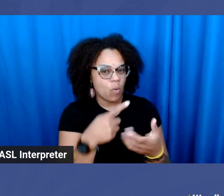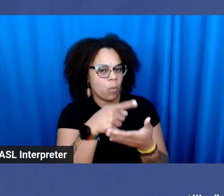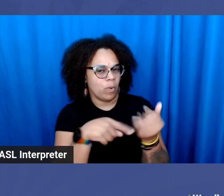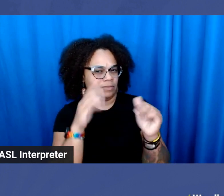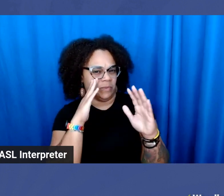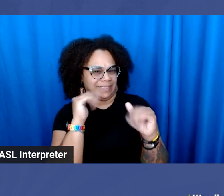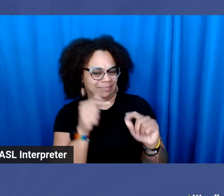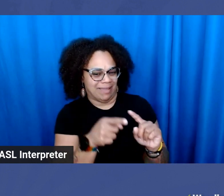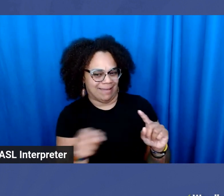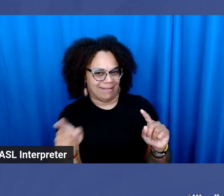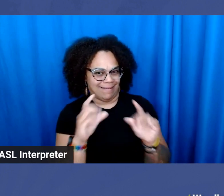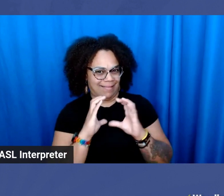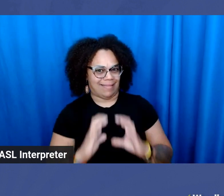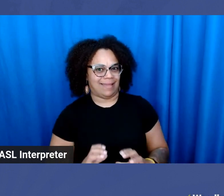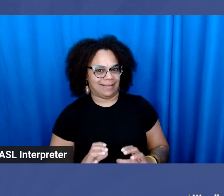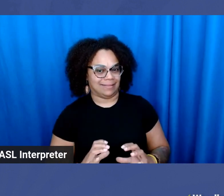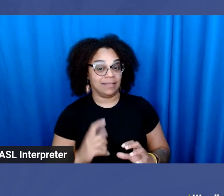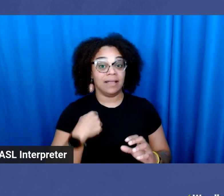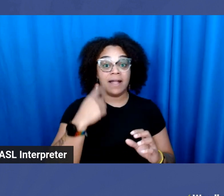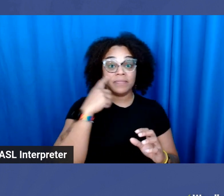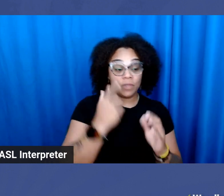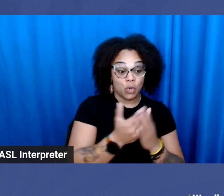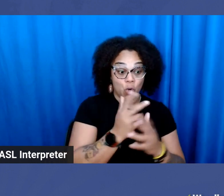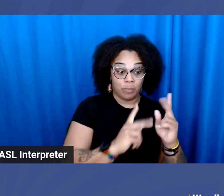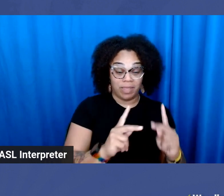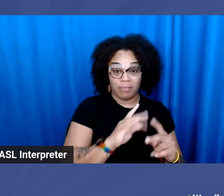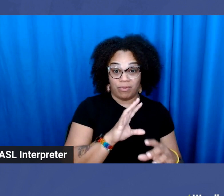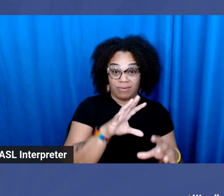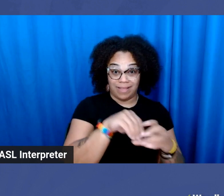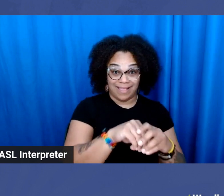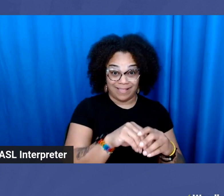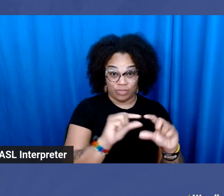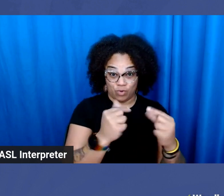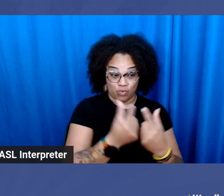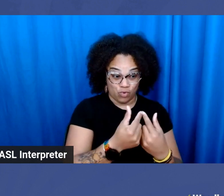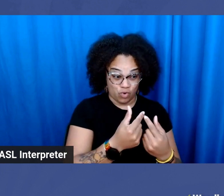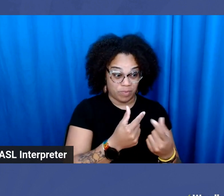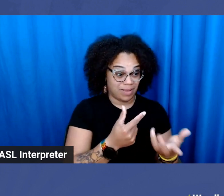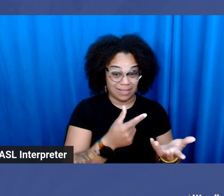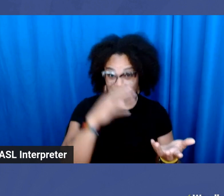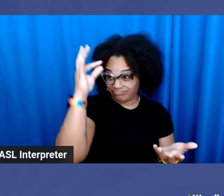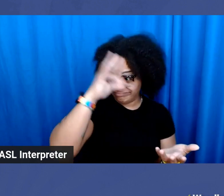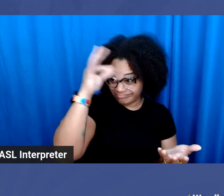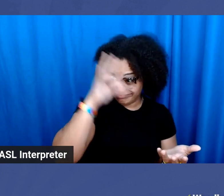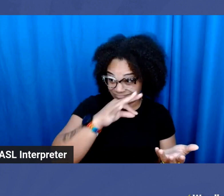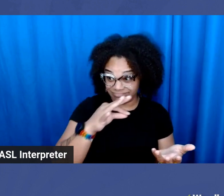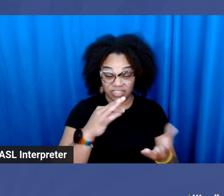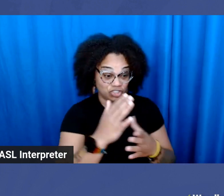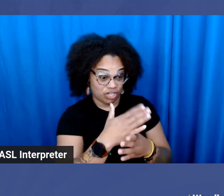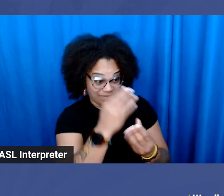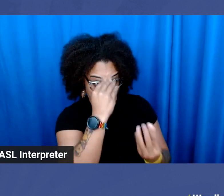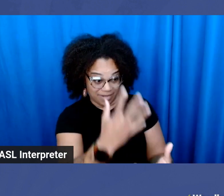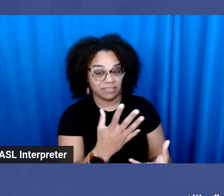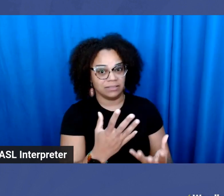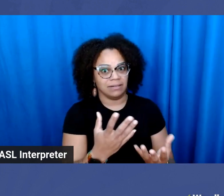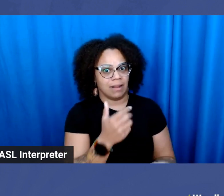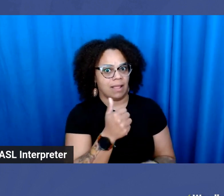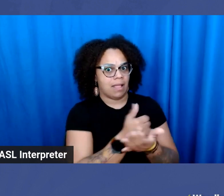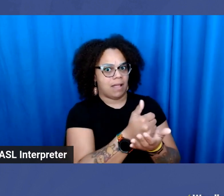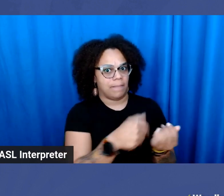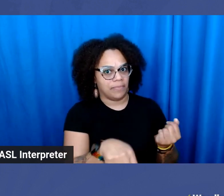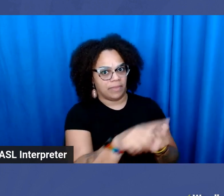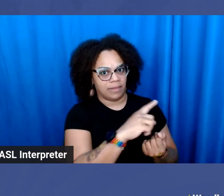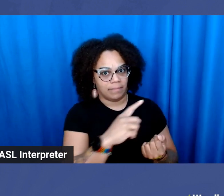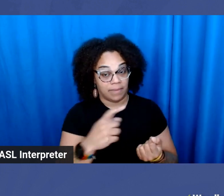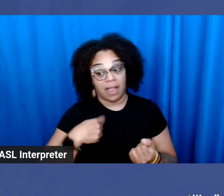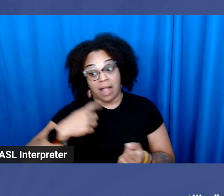was very valuable to new people who would come into the group who didn't know. And I think it's something that really I benefited from